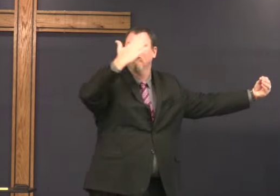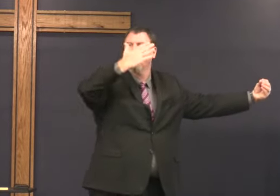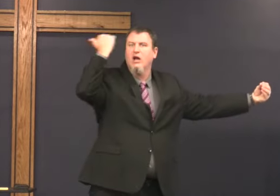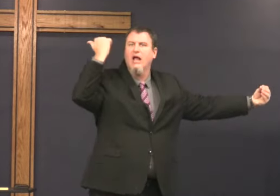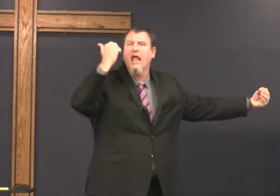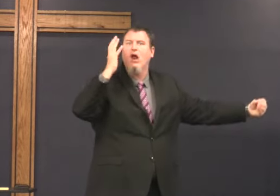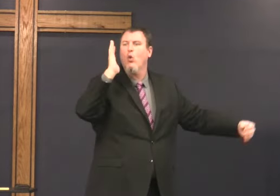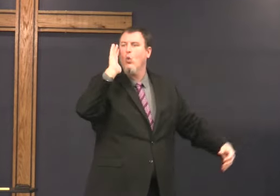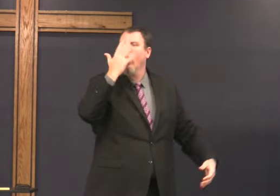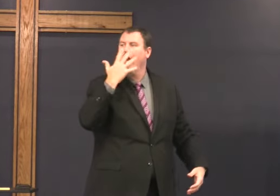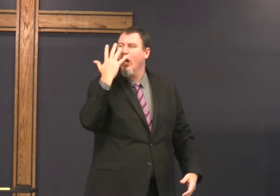in a glass.